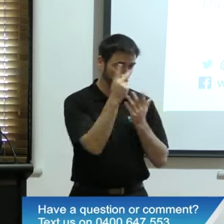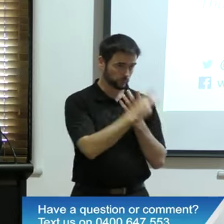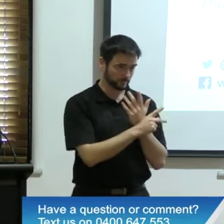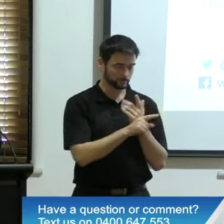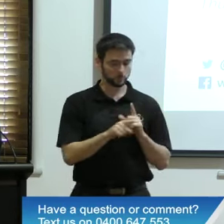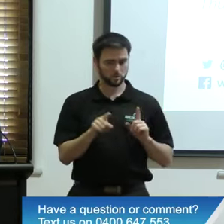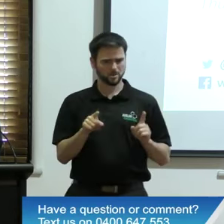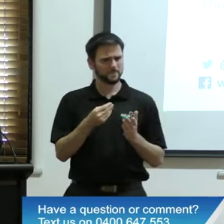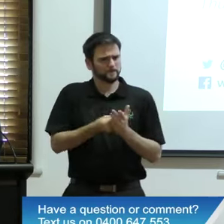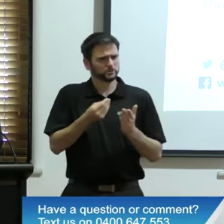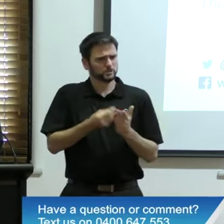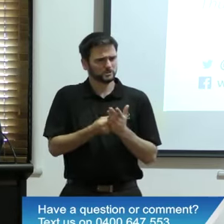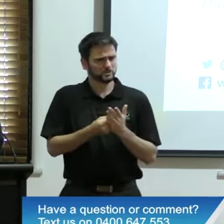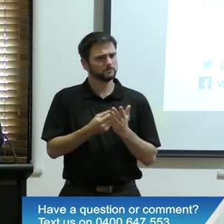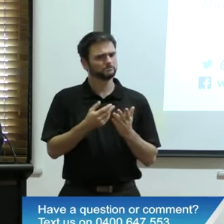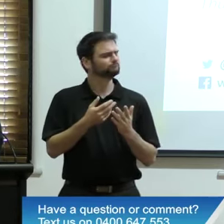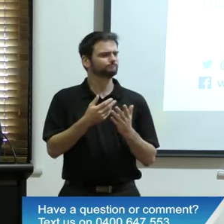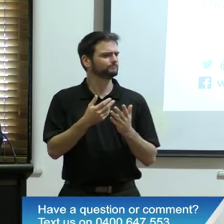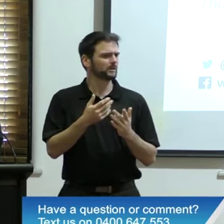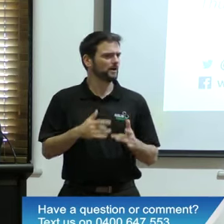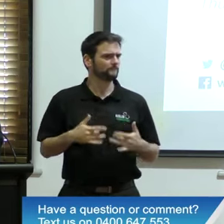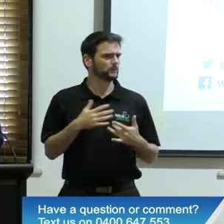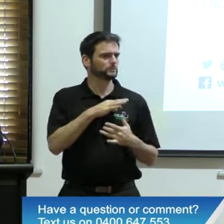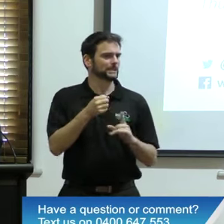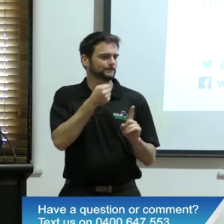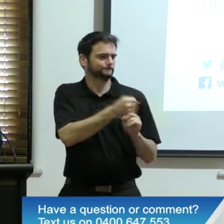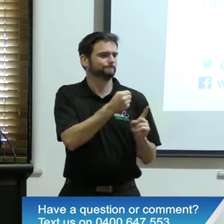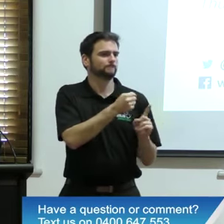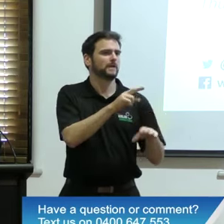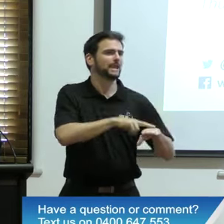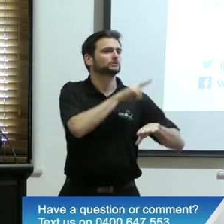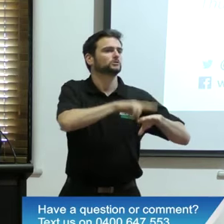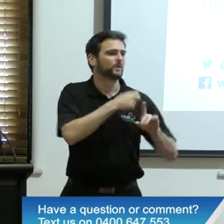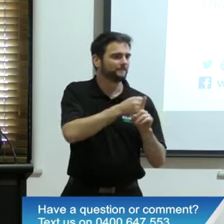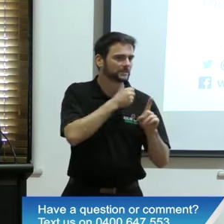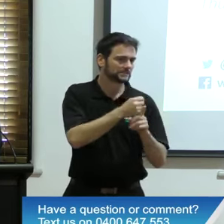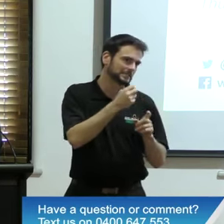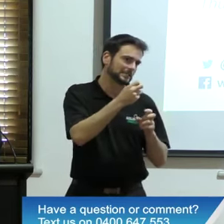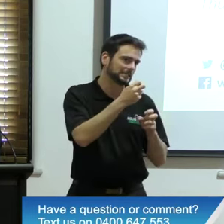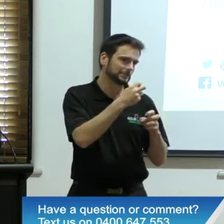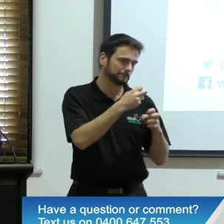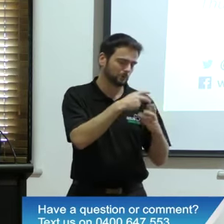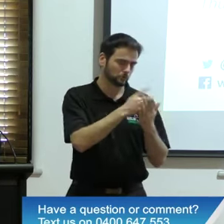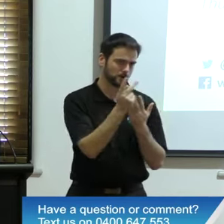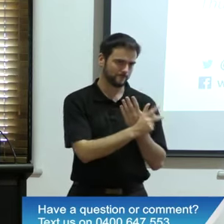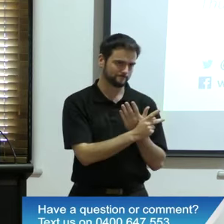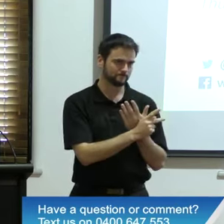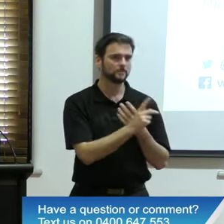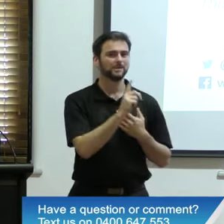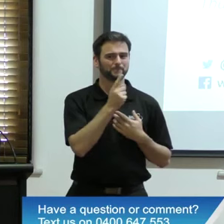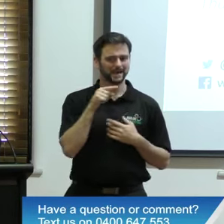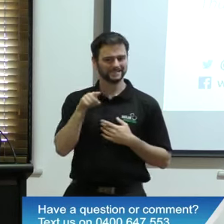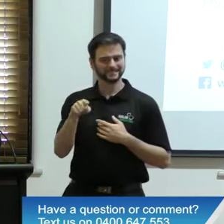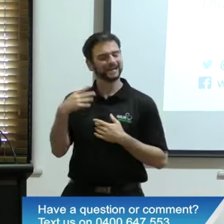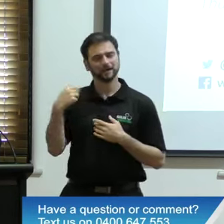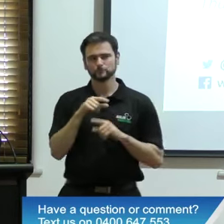The budget, I don't think, had any direct impact on the National Advocacy Program. That's the sort of thing that I'll need to follow